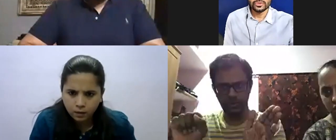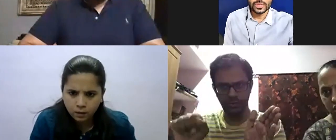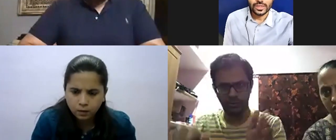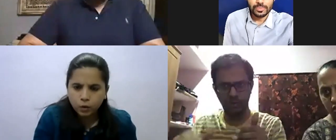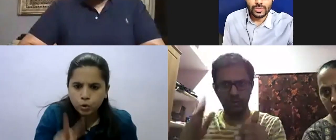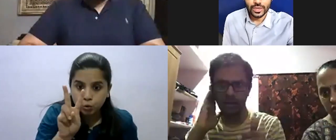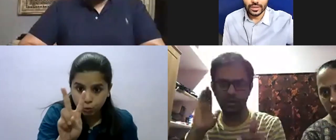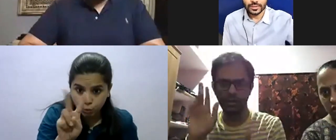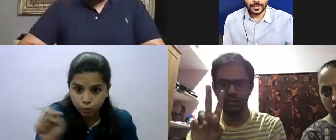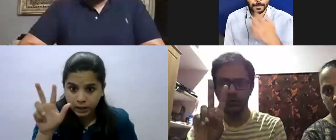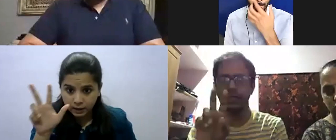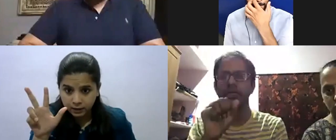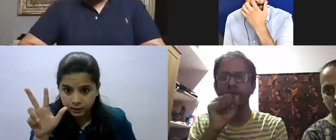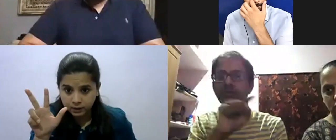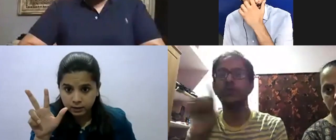need to mute and unmute again.